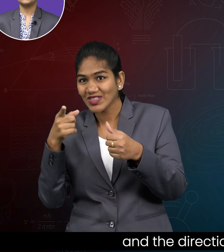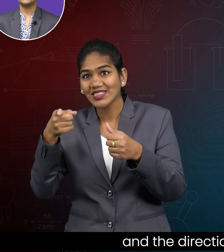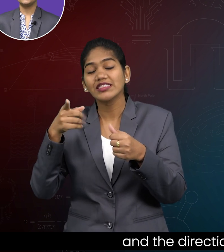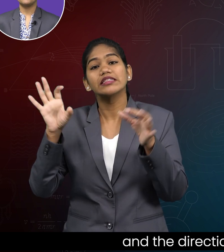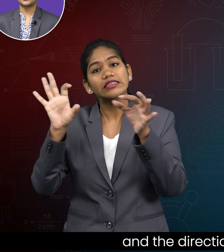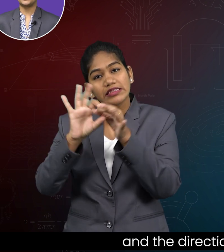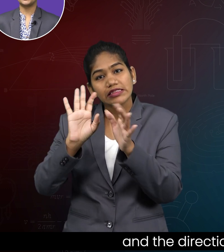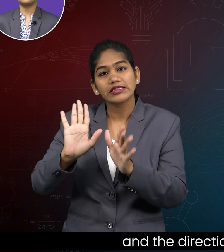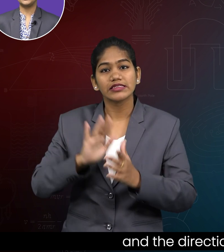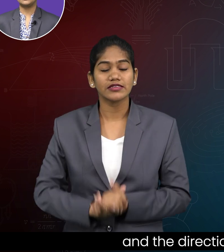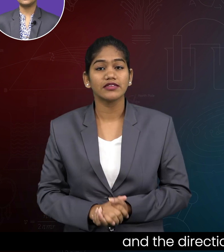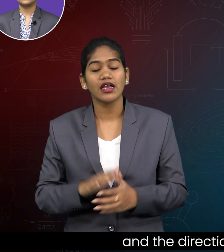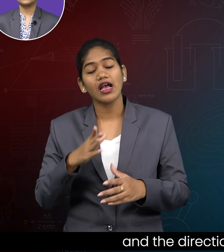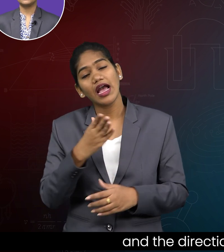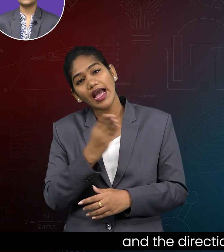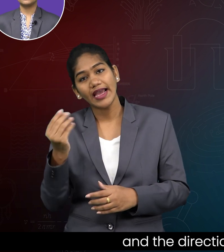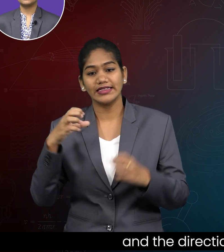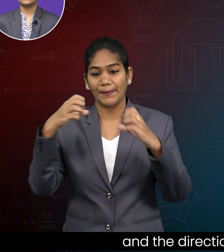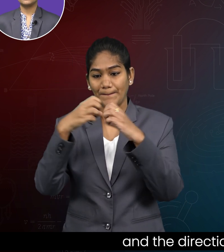the magnetic field.